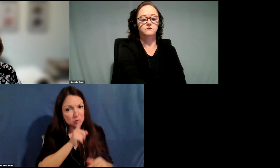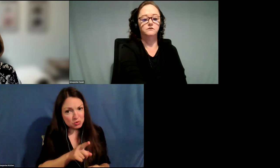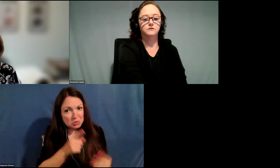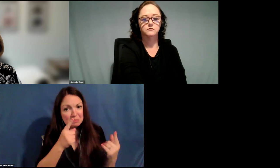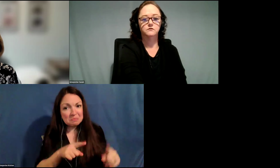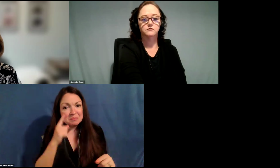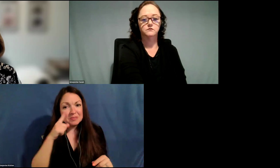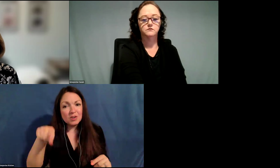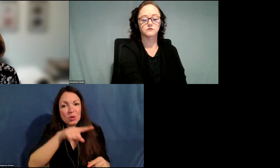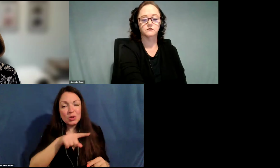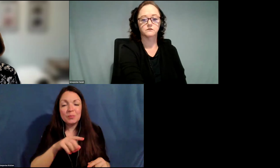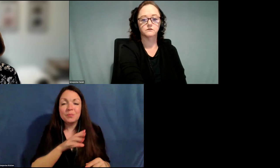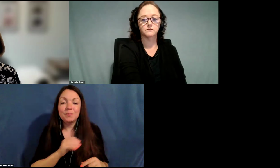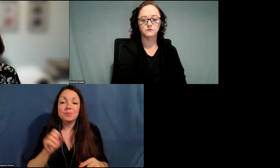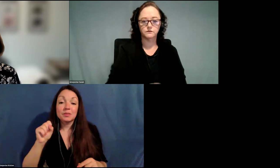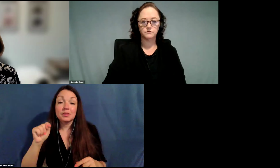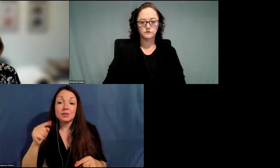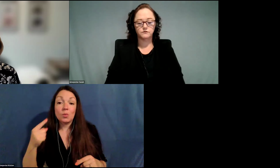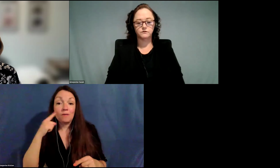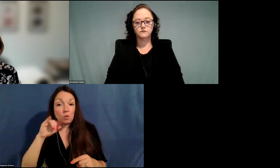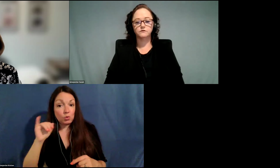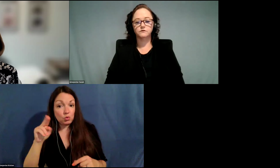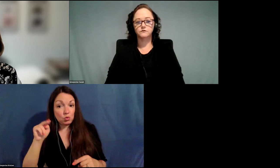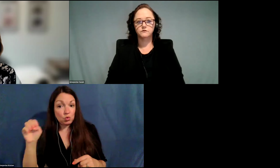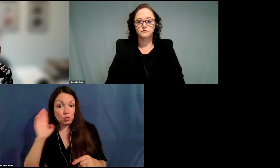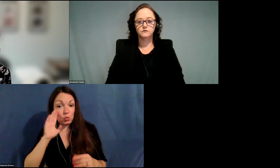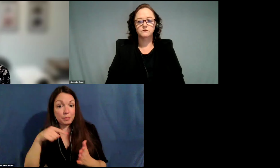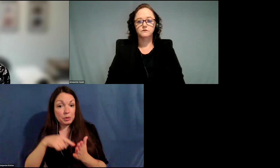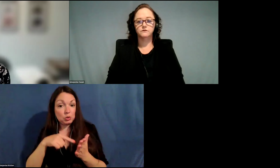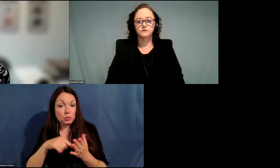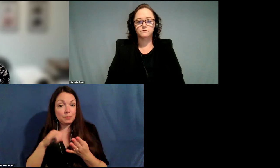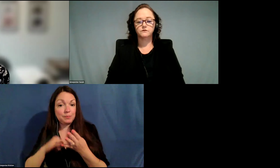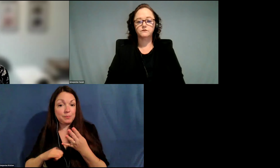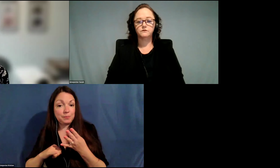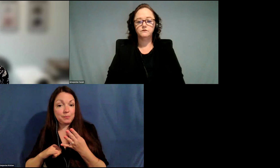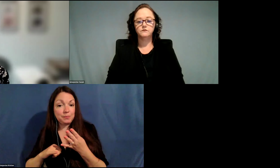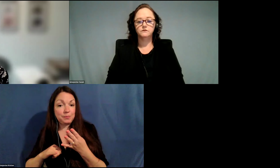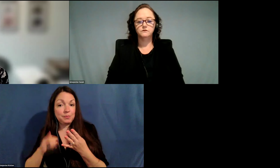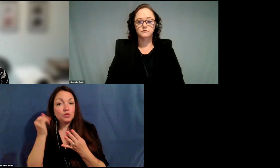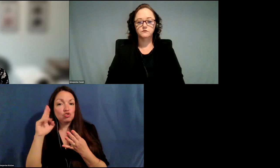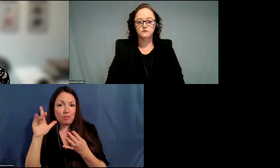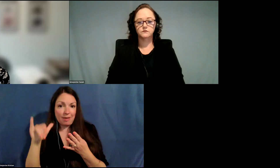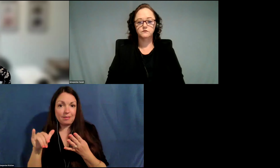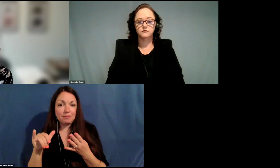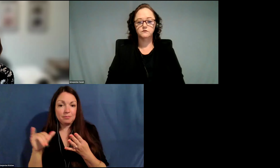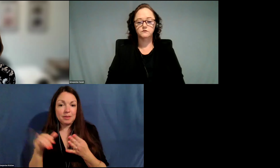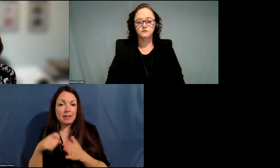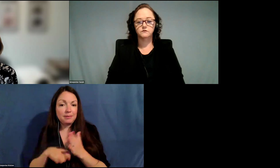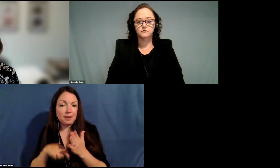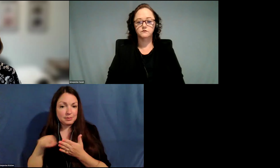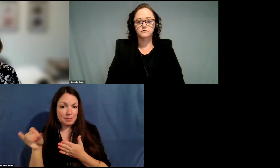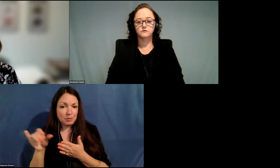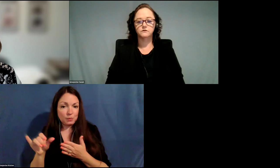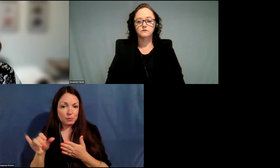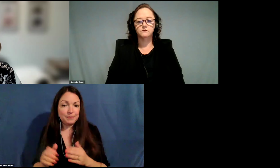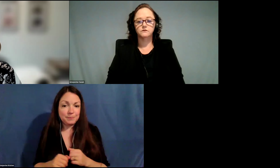your ST1 for June, right, it's going to be due by the end of July, as well as the tax payments over.